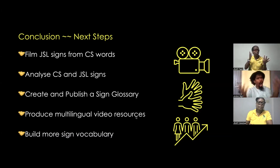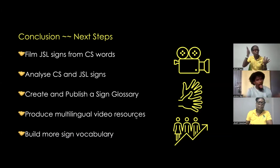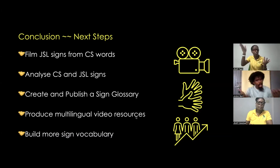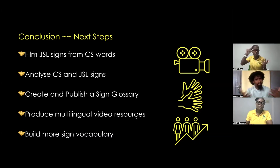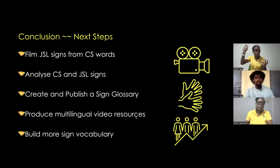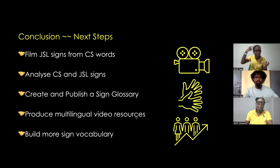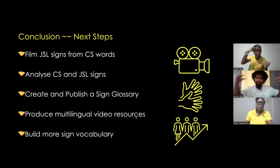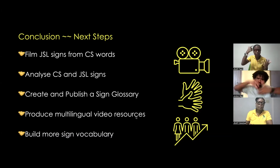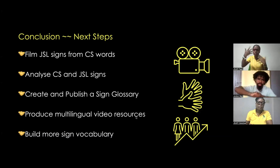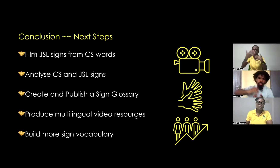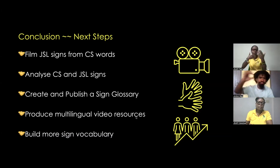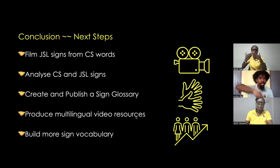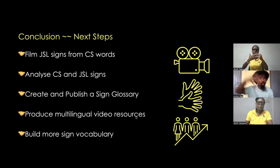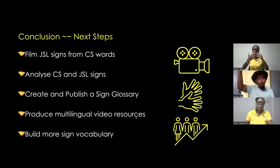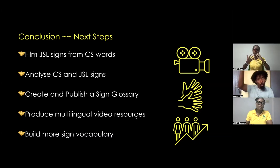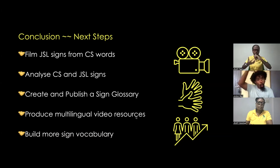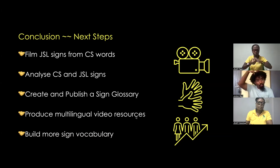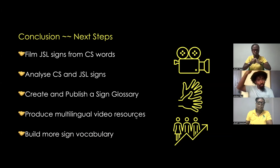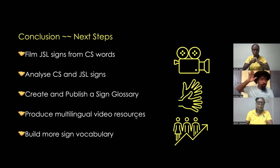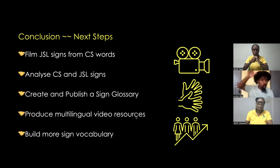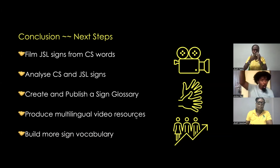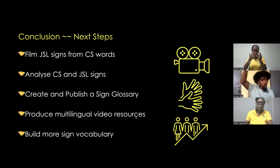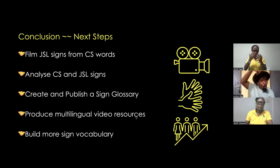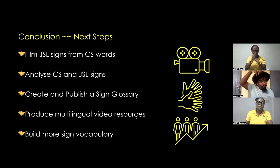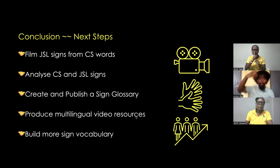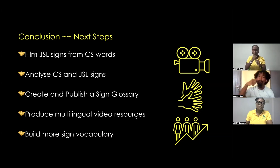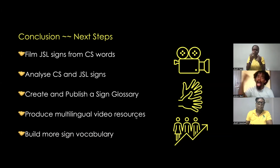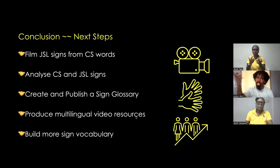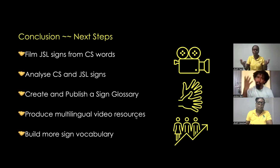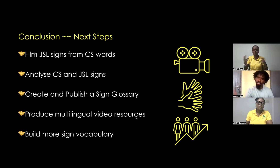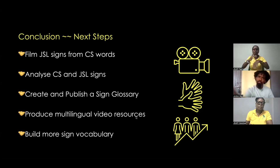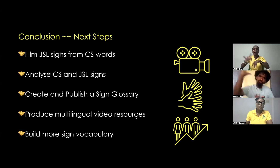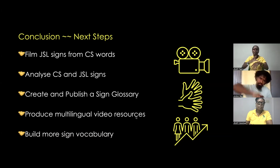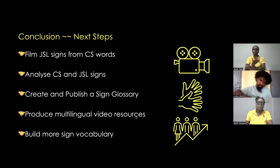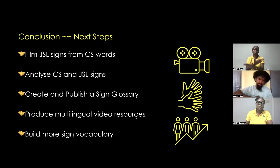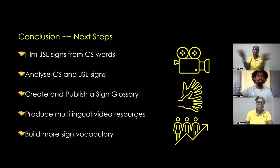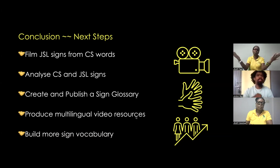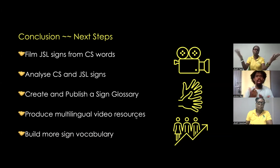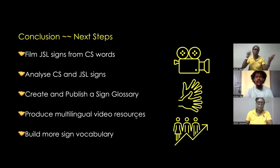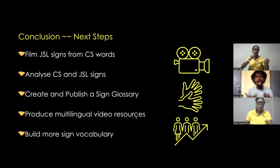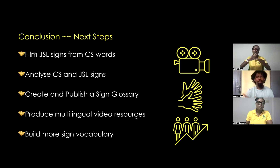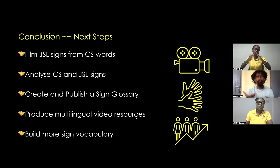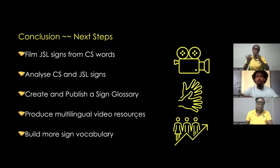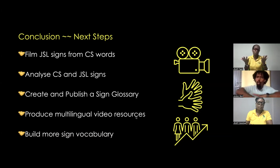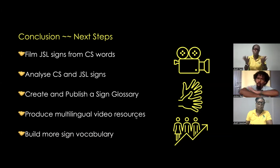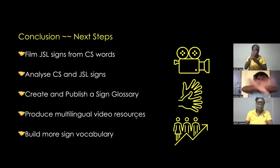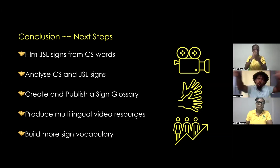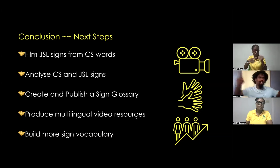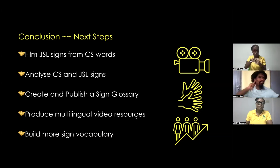lot. So in the future, maybe even the government we can have a partner with, and to make sure that there are available